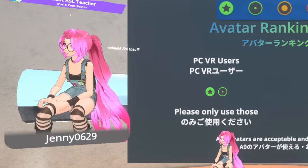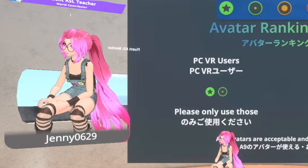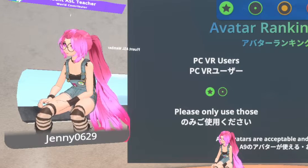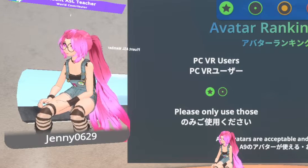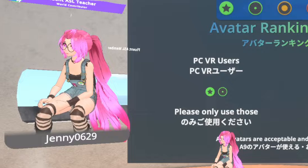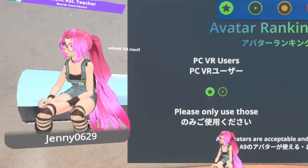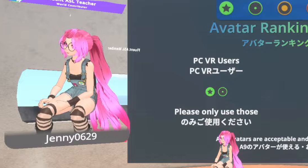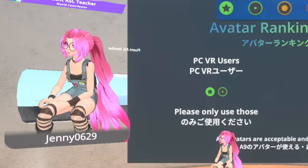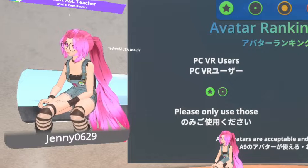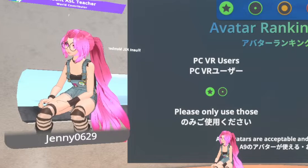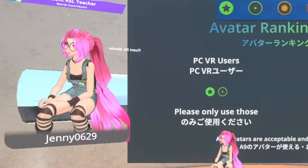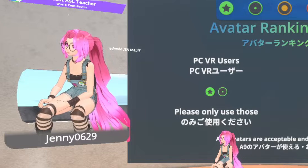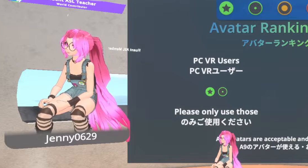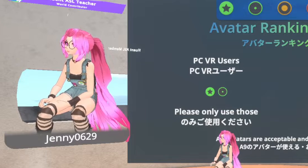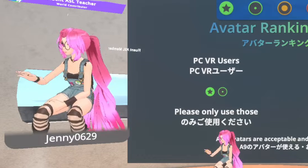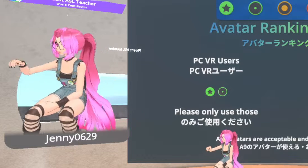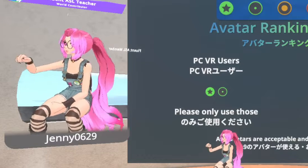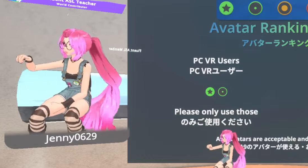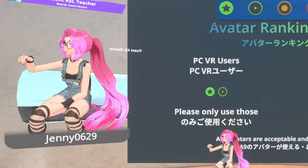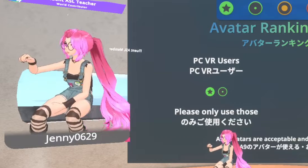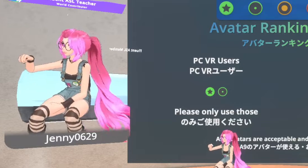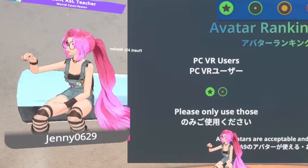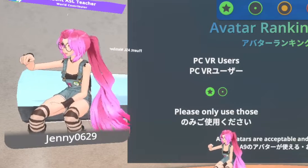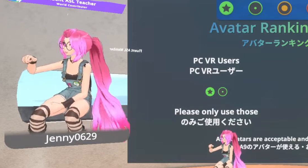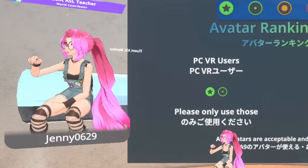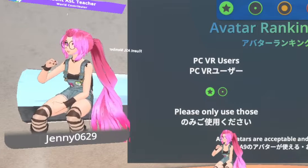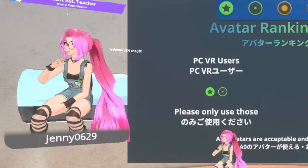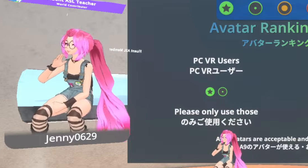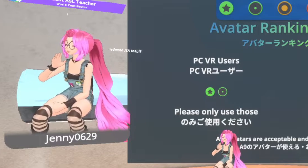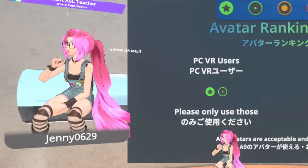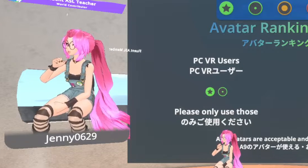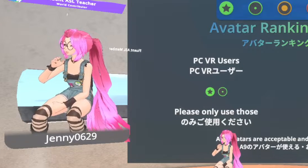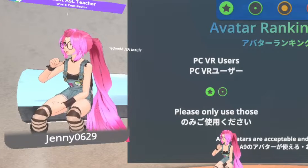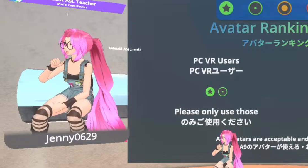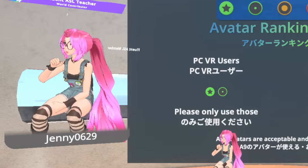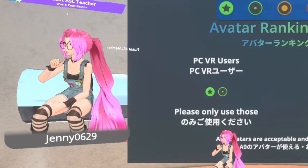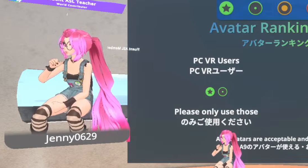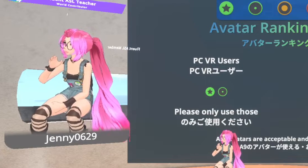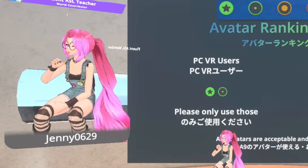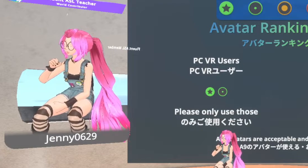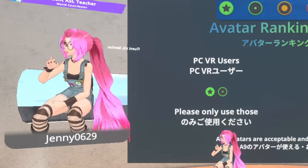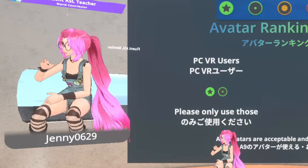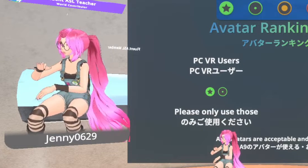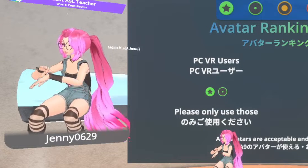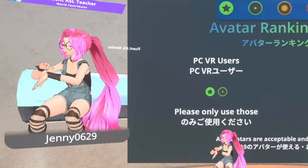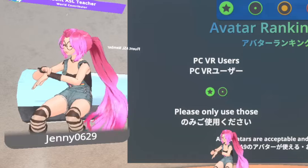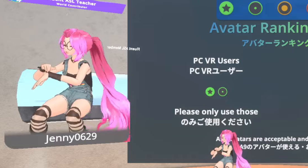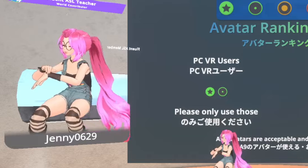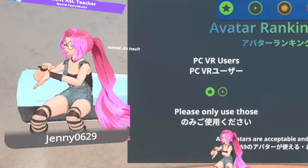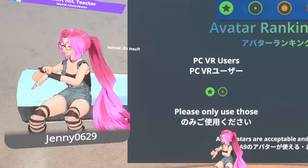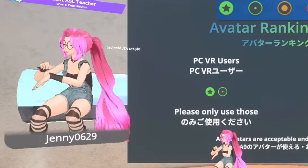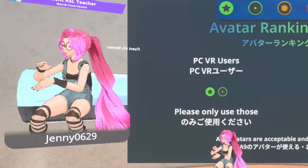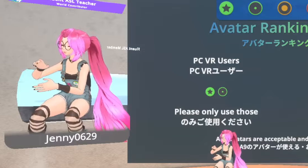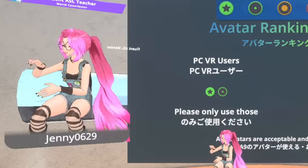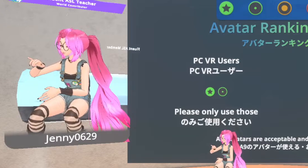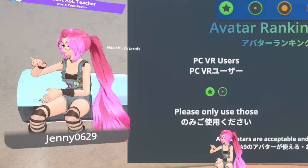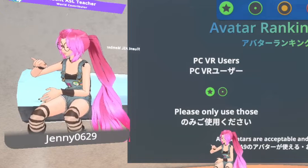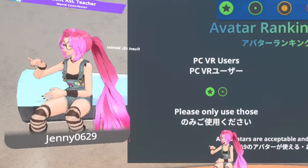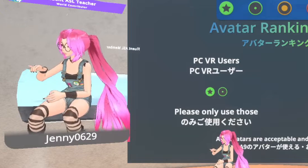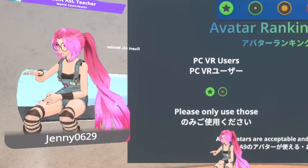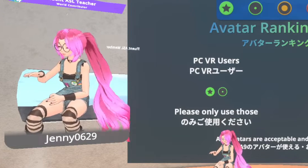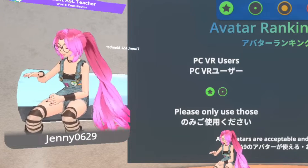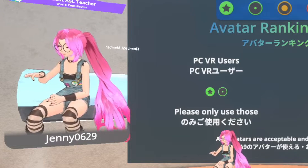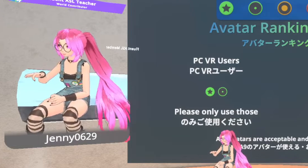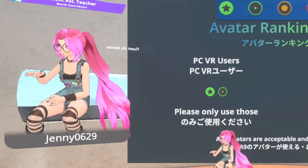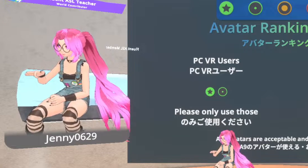Same. Fruit. Yeah, same. So if I want to say I want to eat an orange, or it's orange colors, just like English, it's